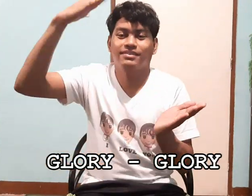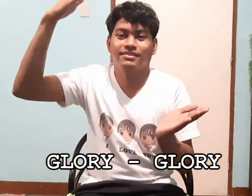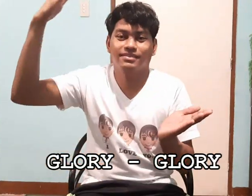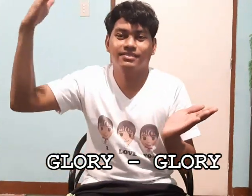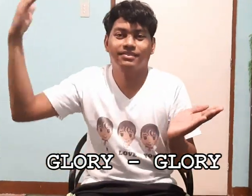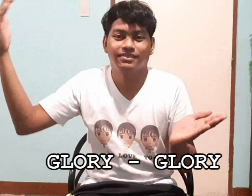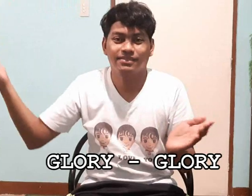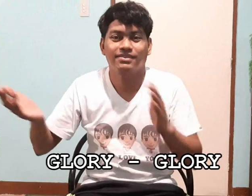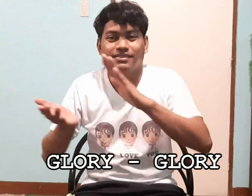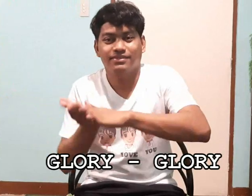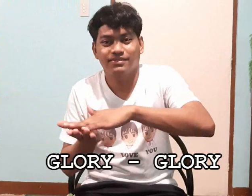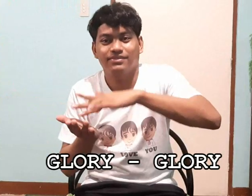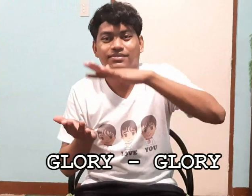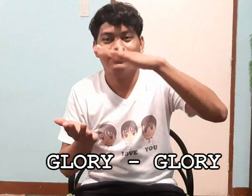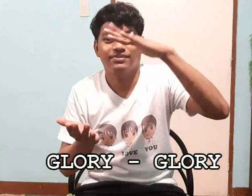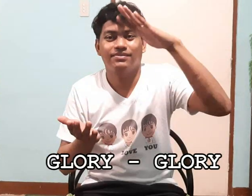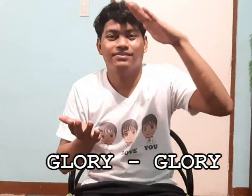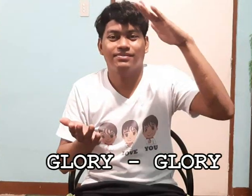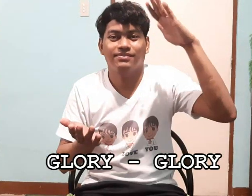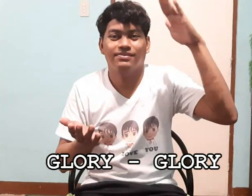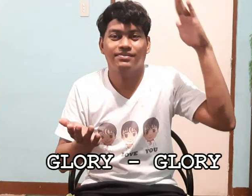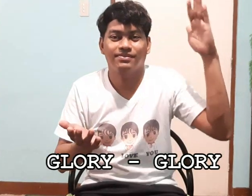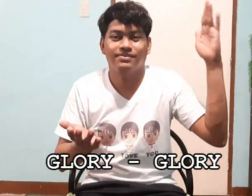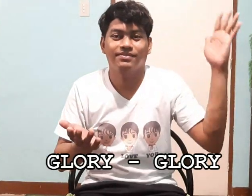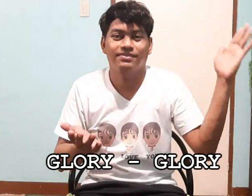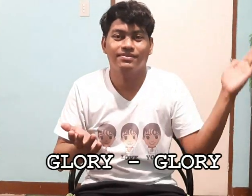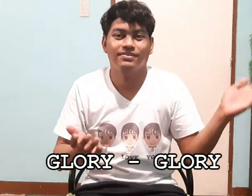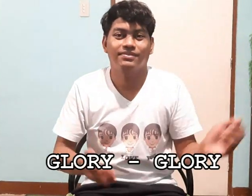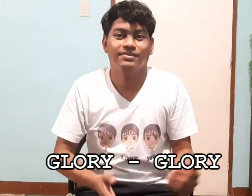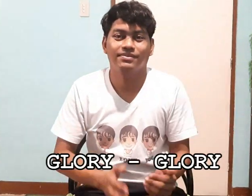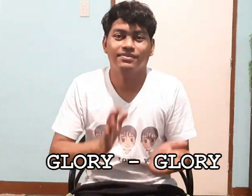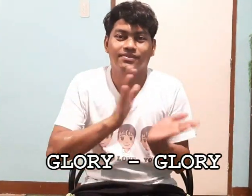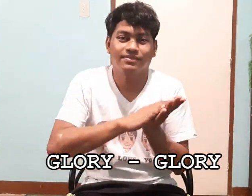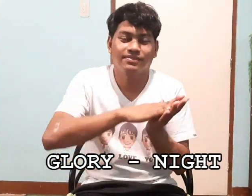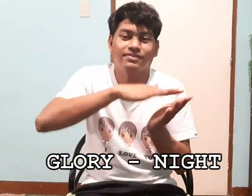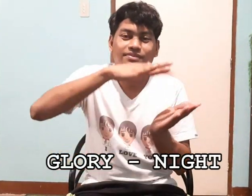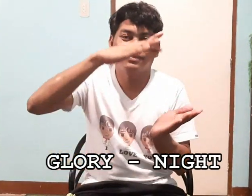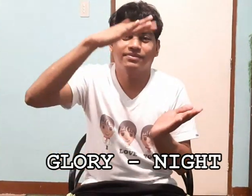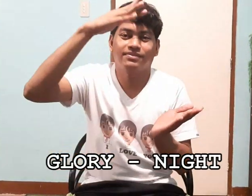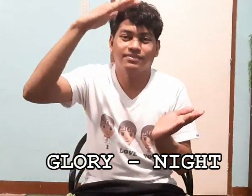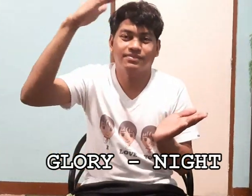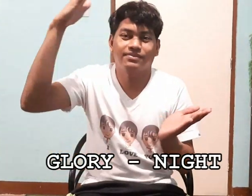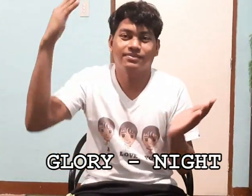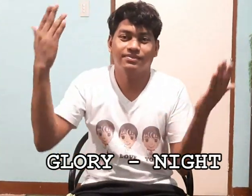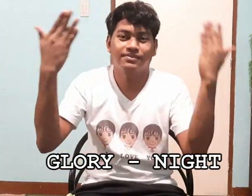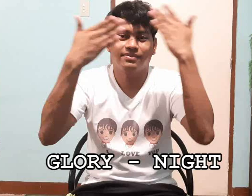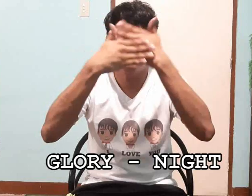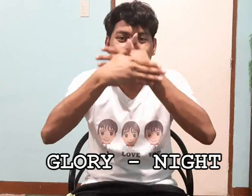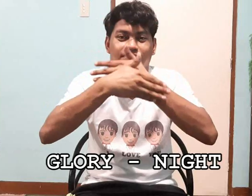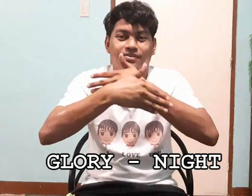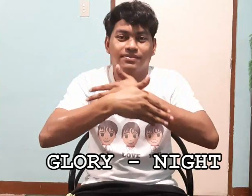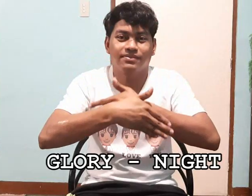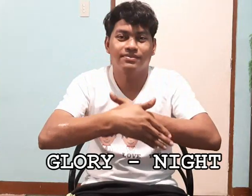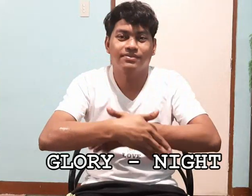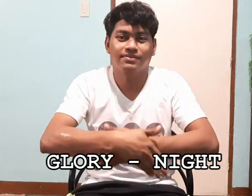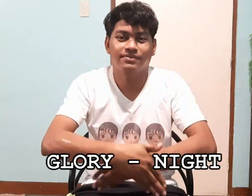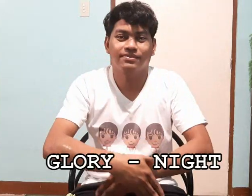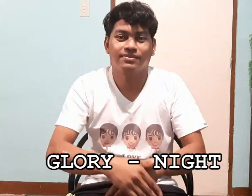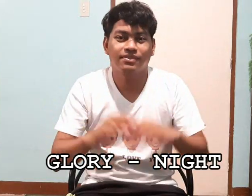Glorious, glorious What a glorious night I